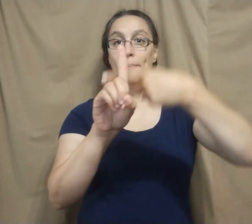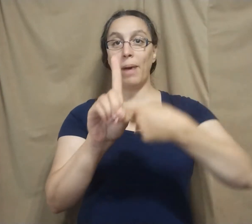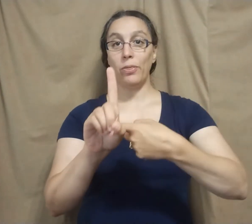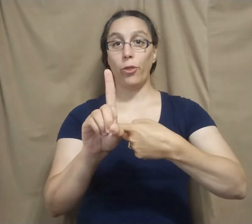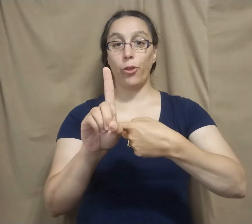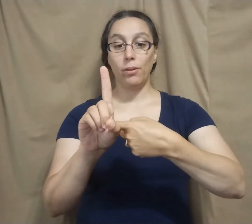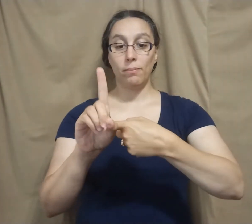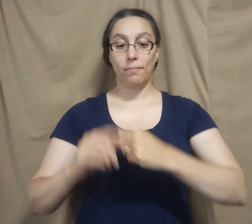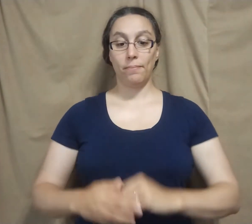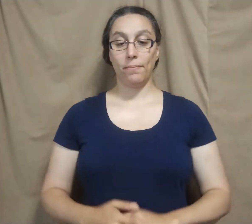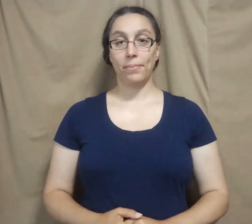month,